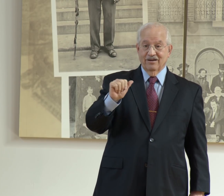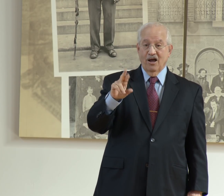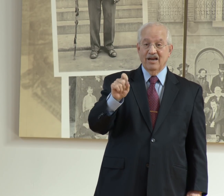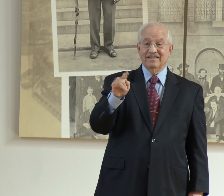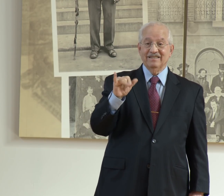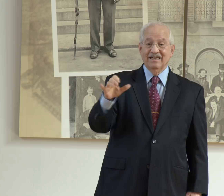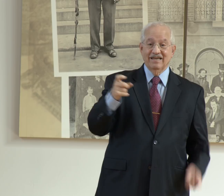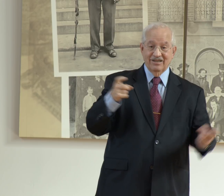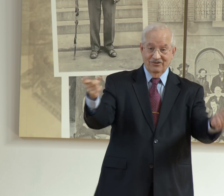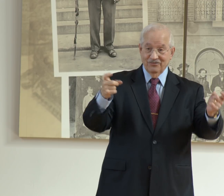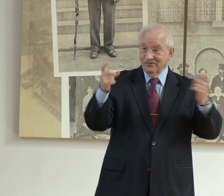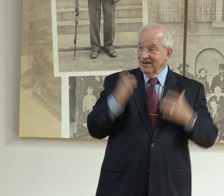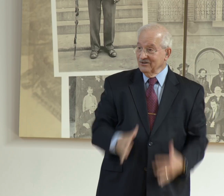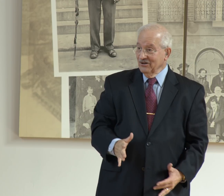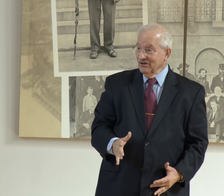Founder and artistic director